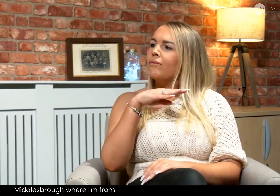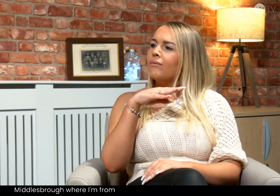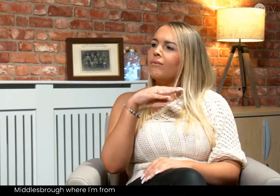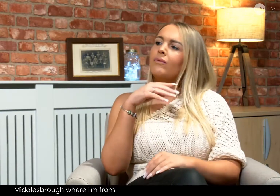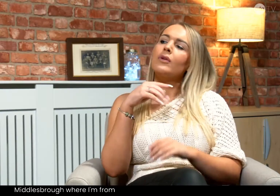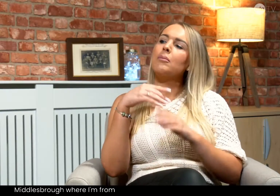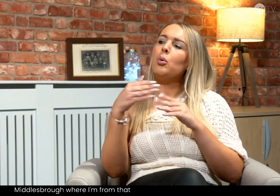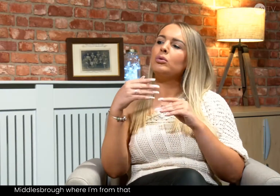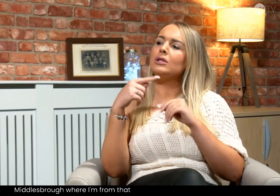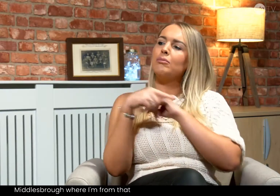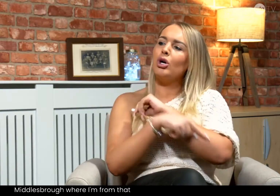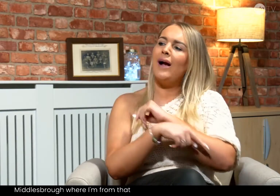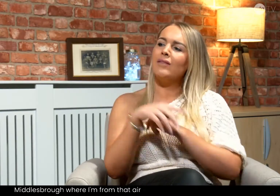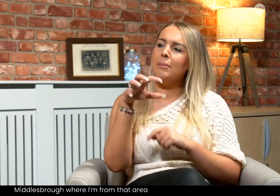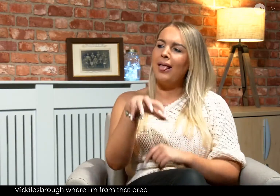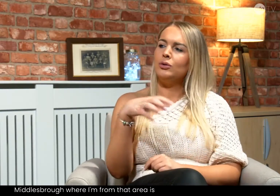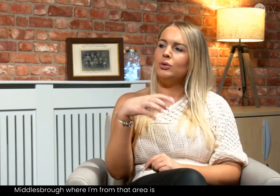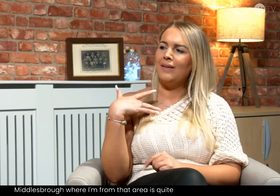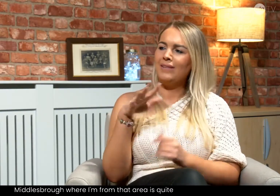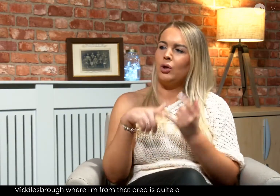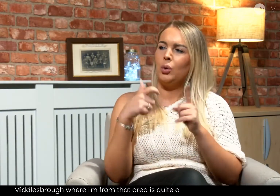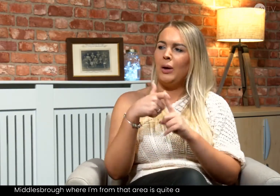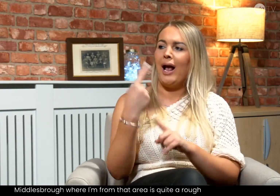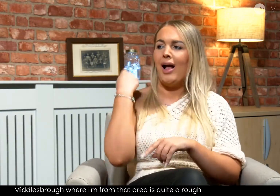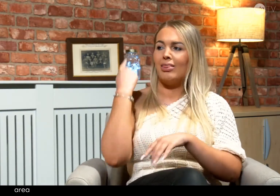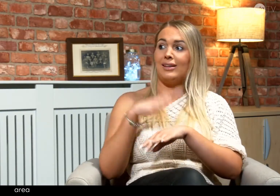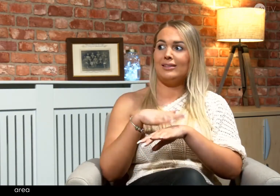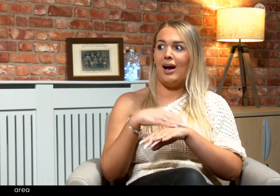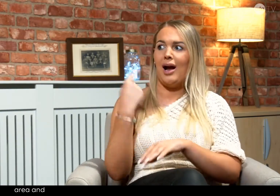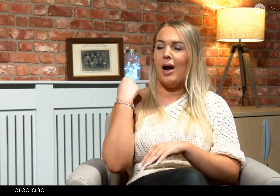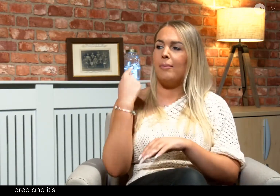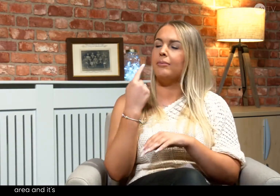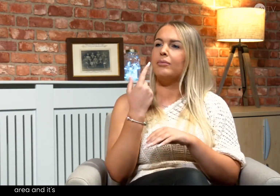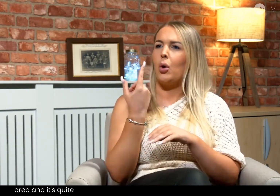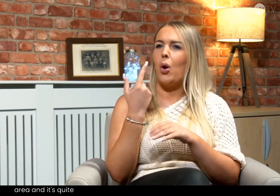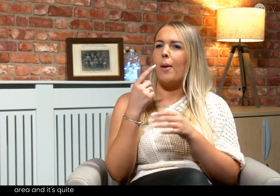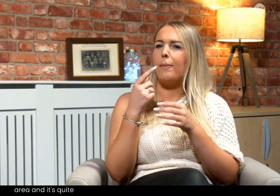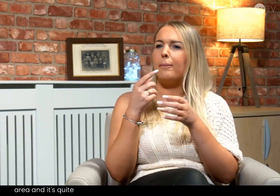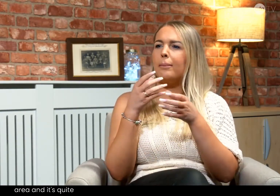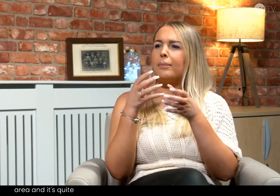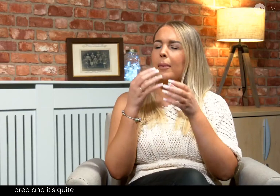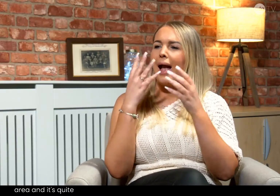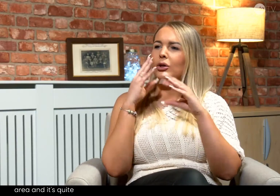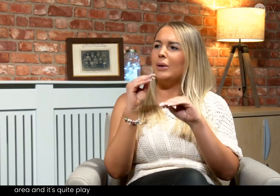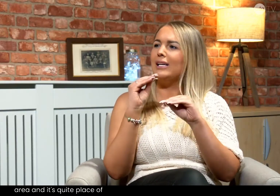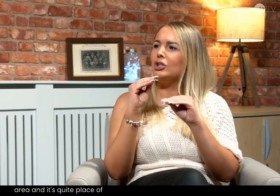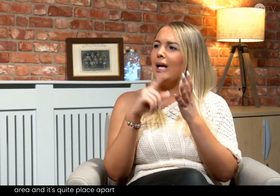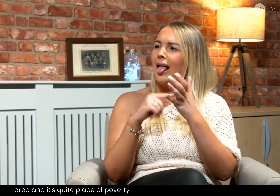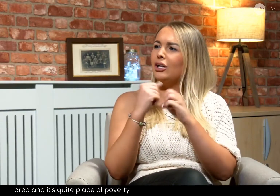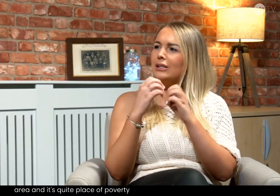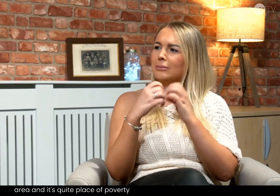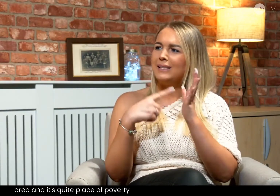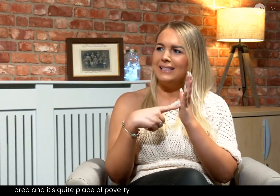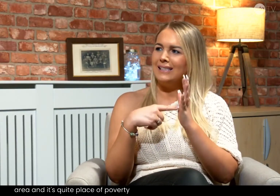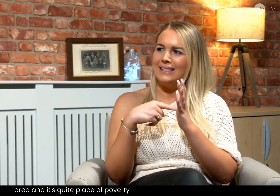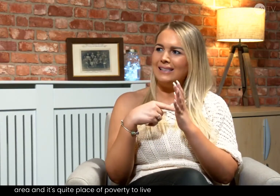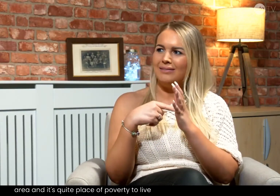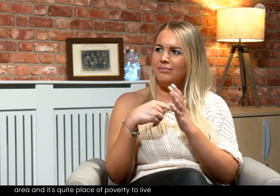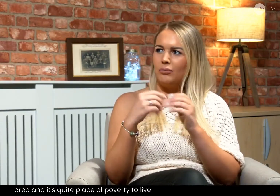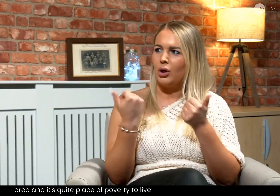area is quite a rough area, and it's quite a place of poverty to live. And there